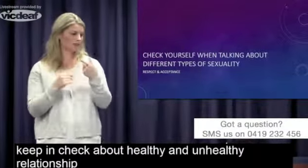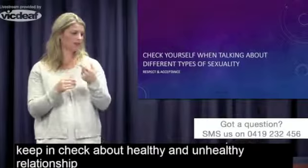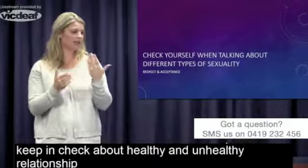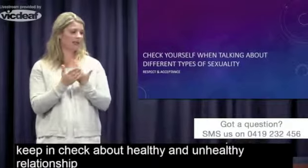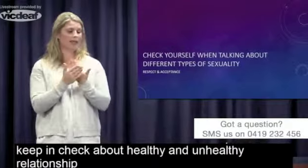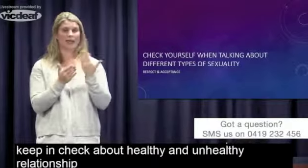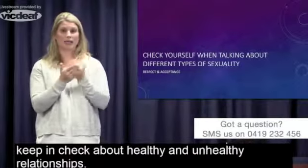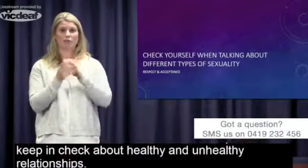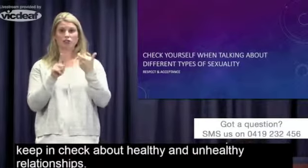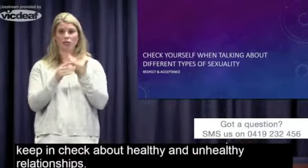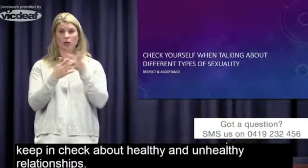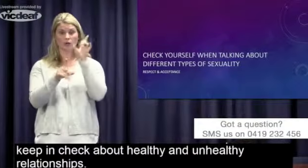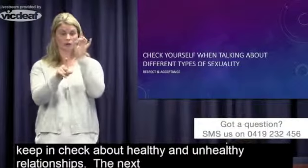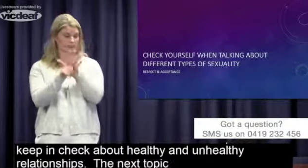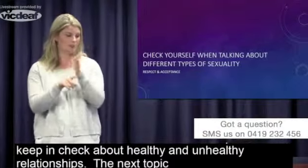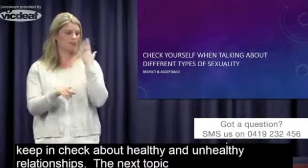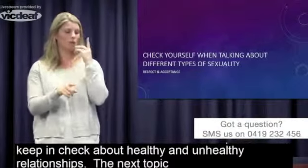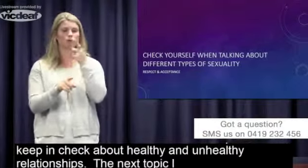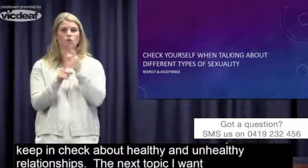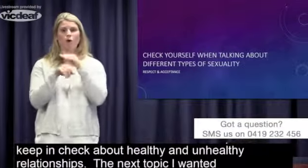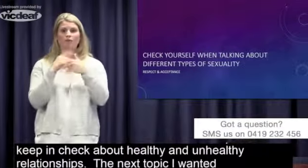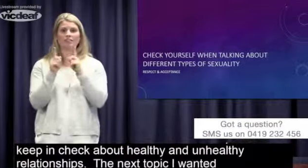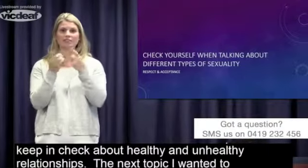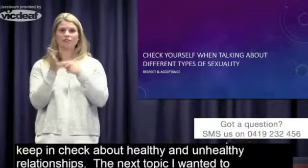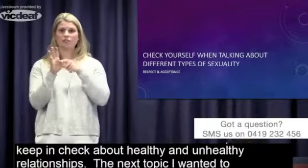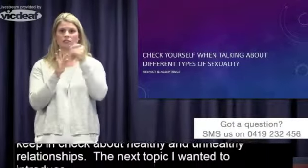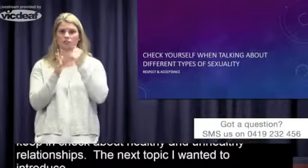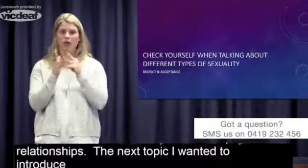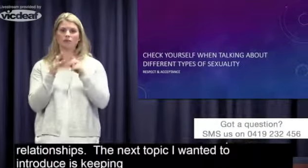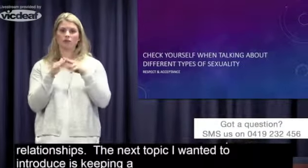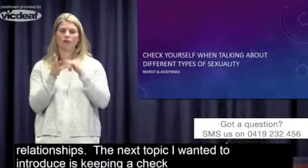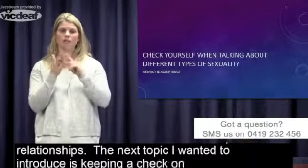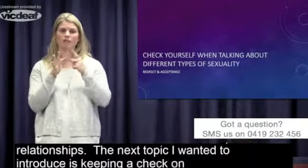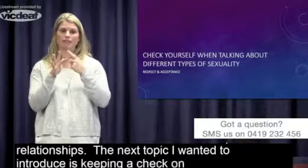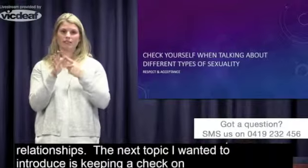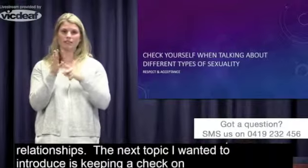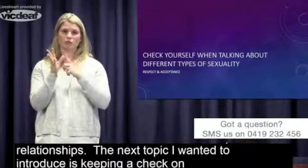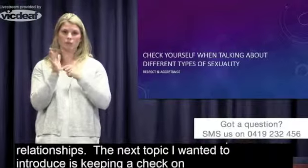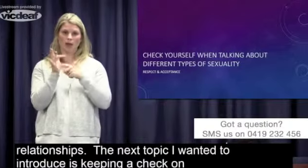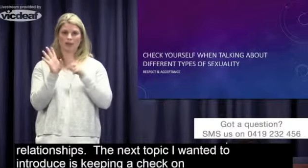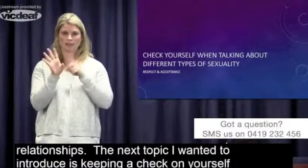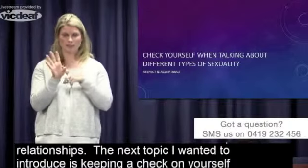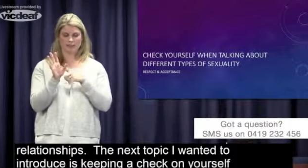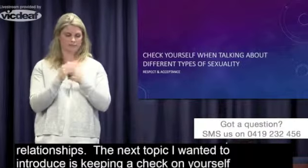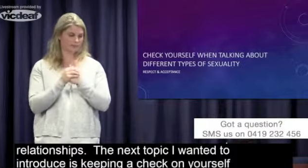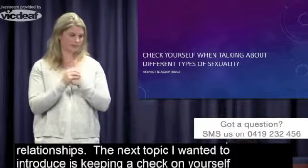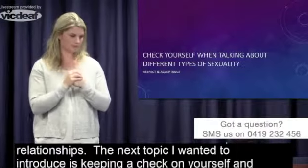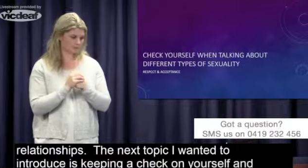The next topic I wanted to introduce is keeping a check on yourself and the different types of sexuality.